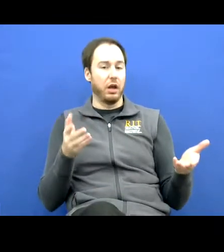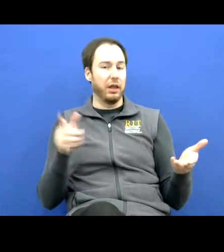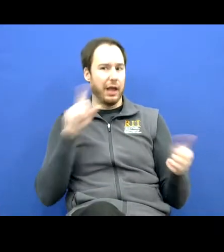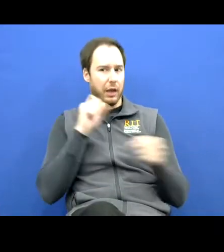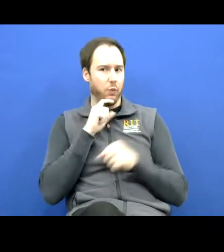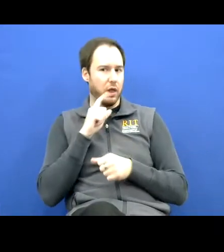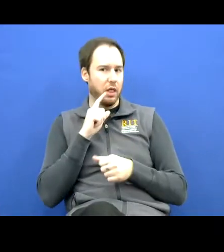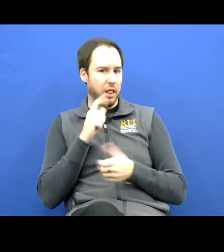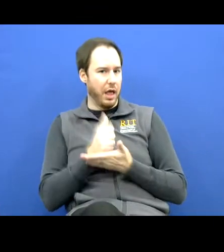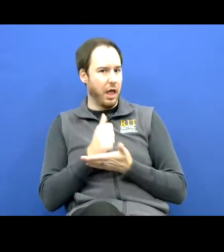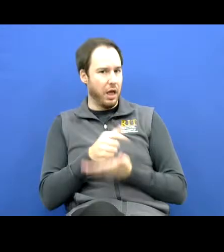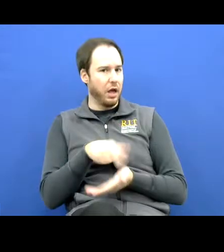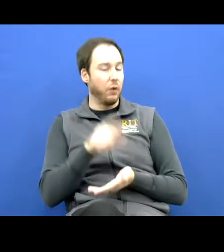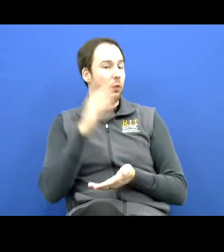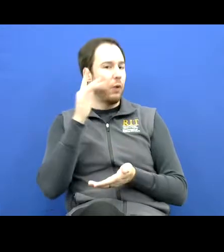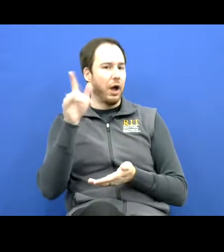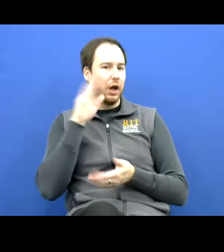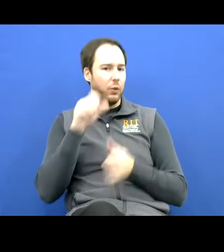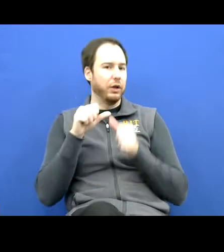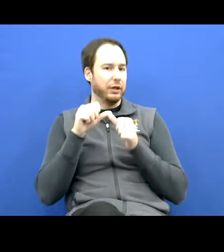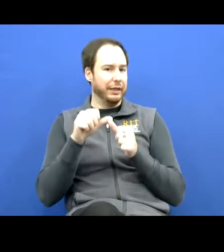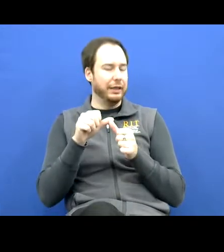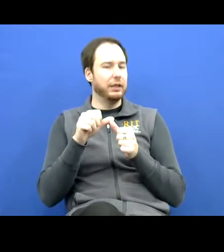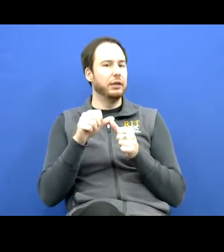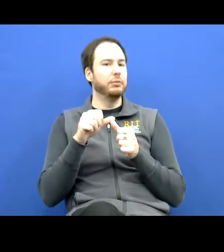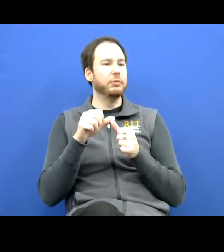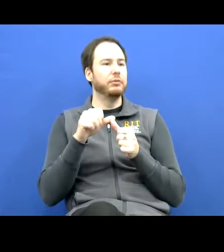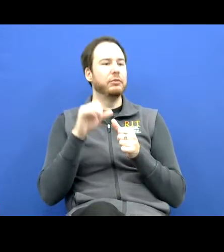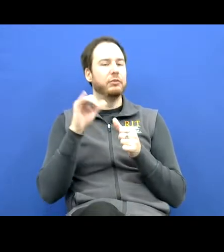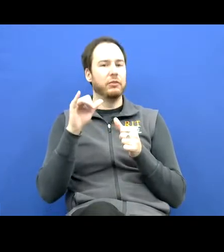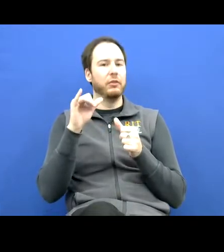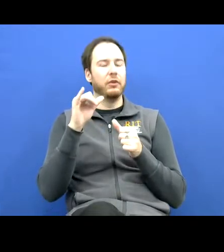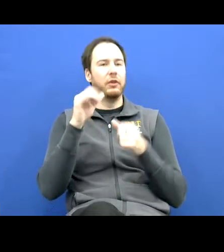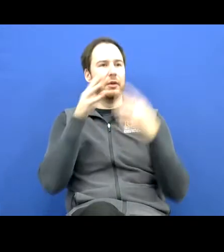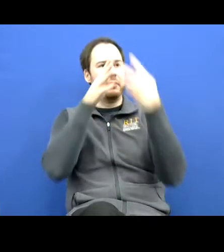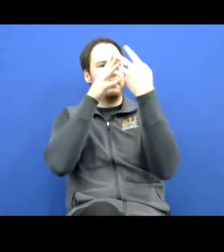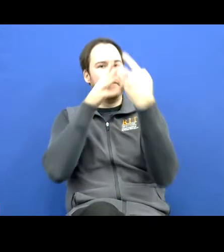helps because they're going to keep vegetation clear under those.